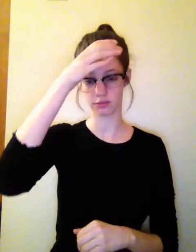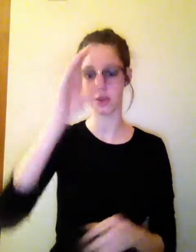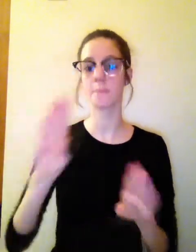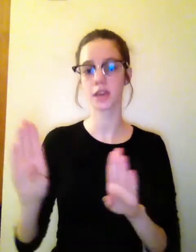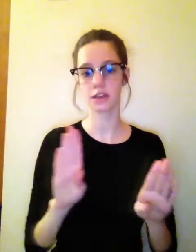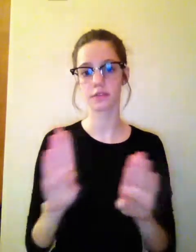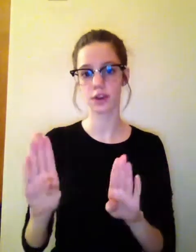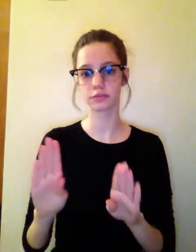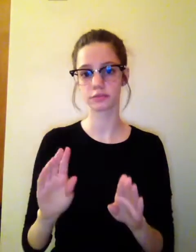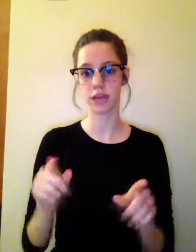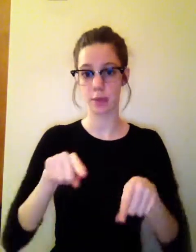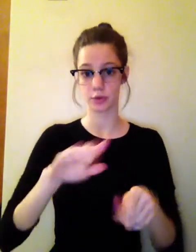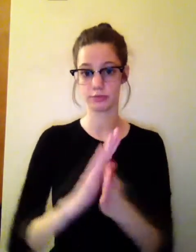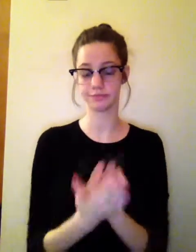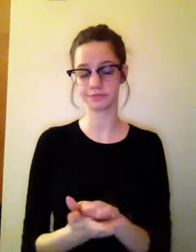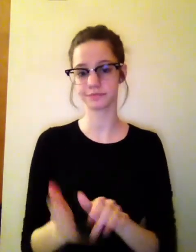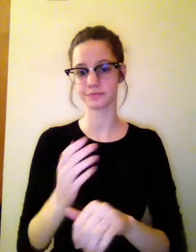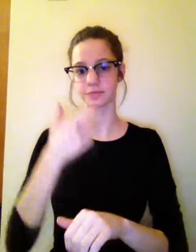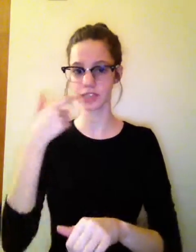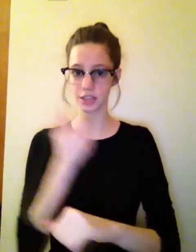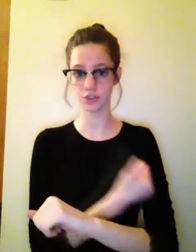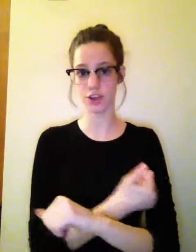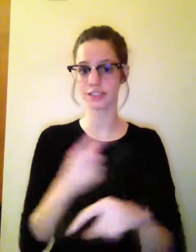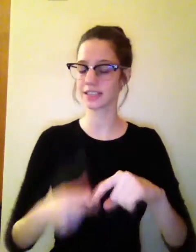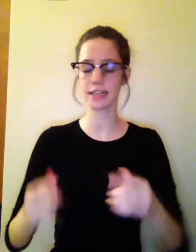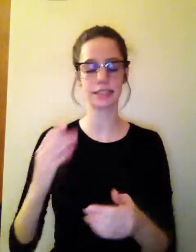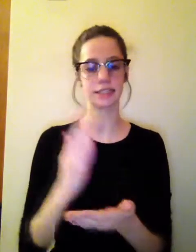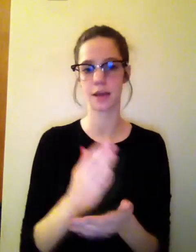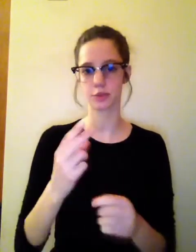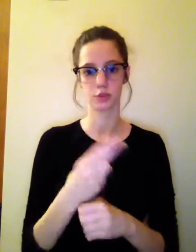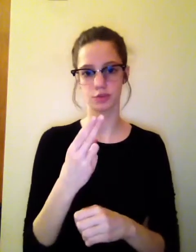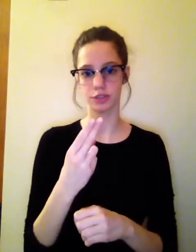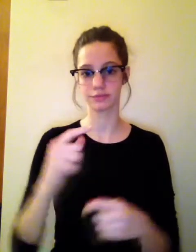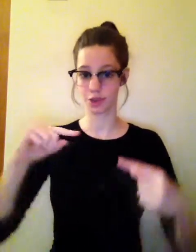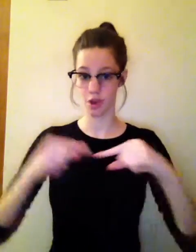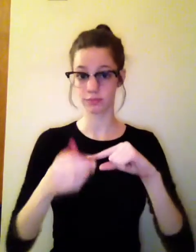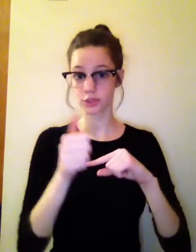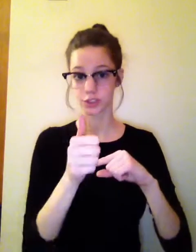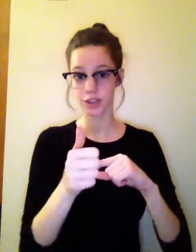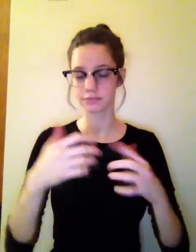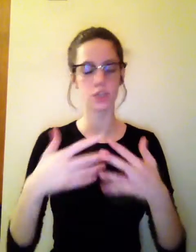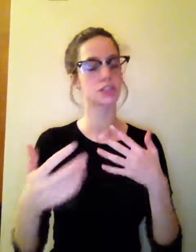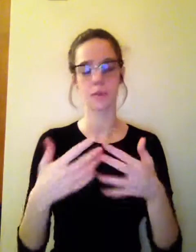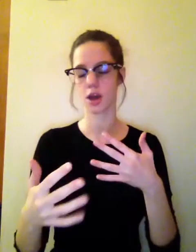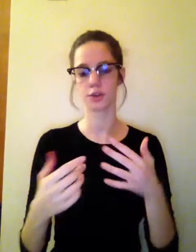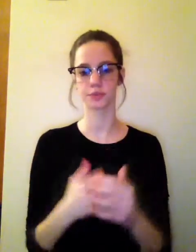you're addicted to drugs, you can't resist the urge to use them, no matter how much harm the drugs may cause. Drug